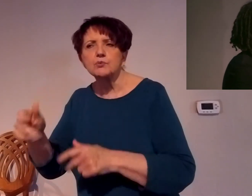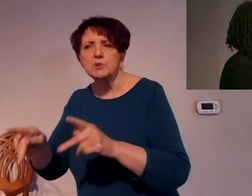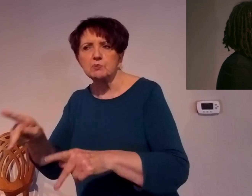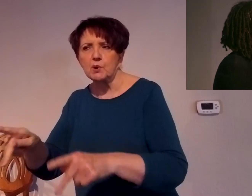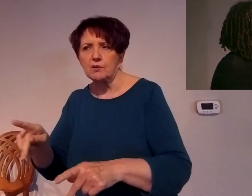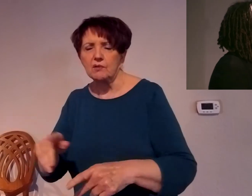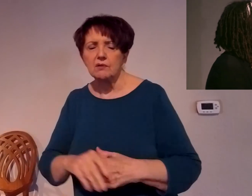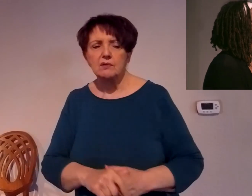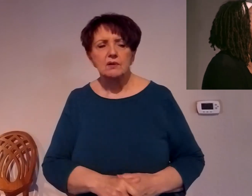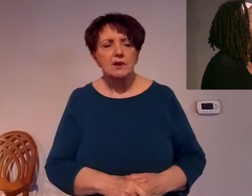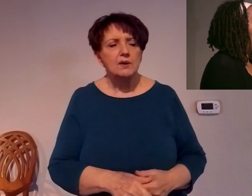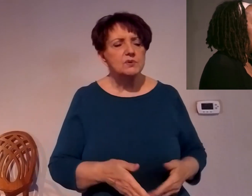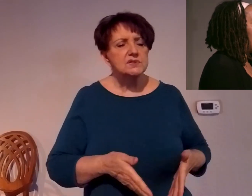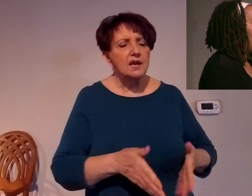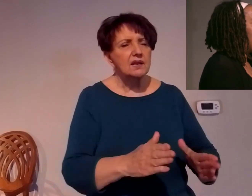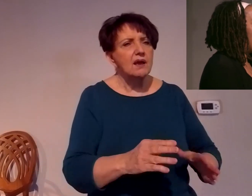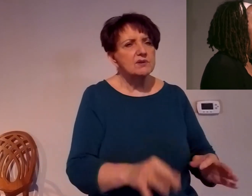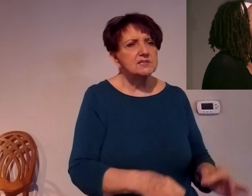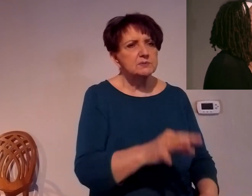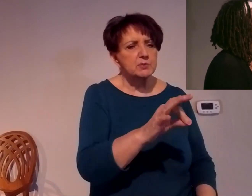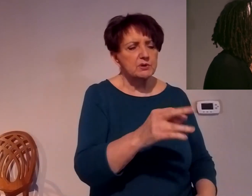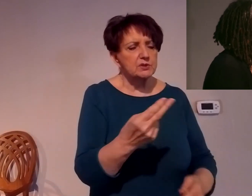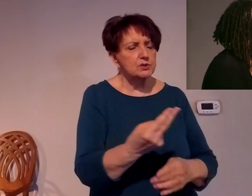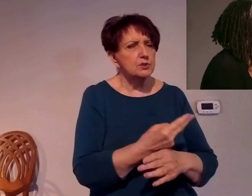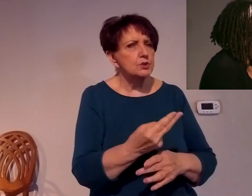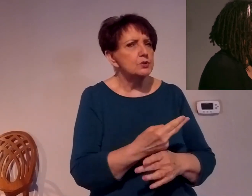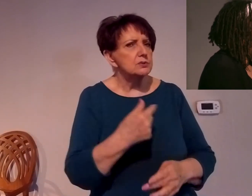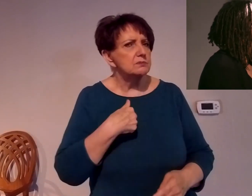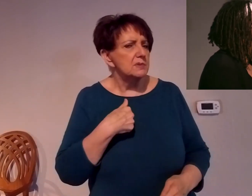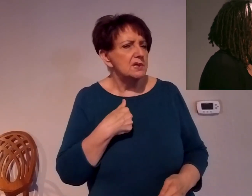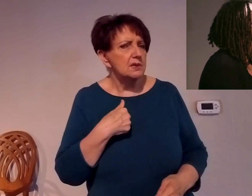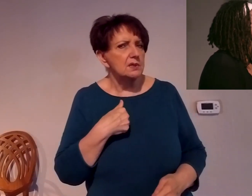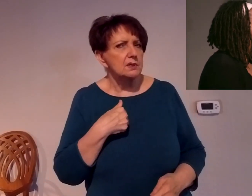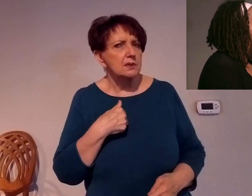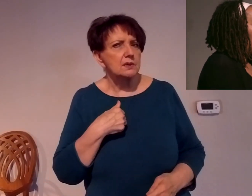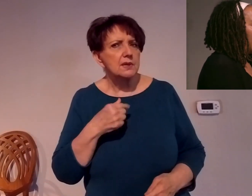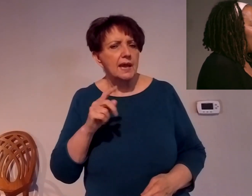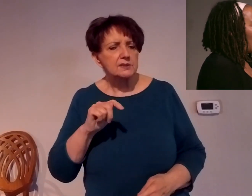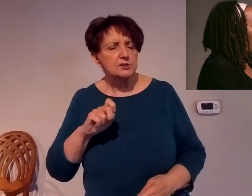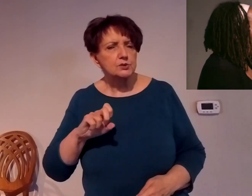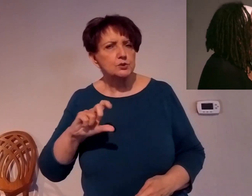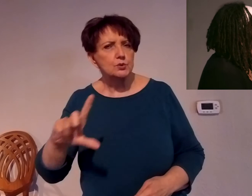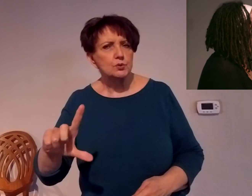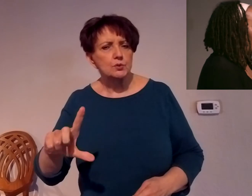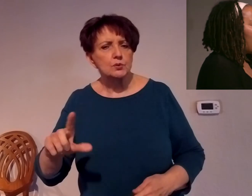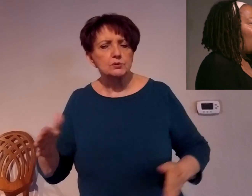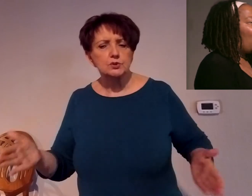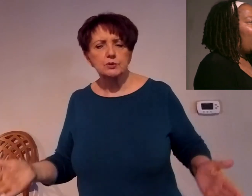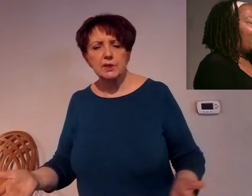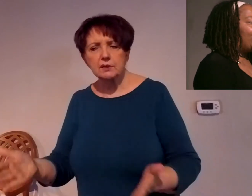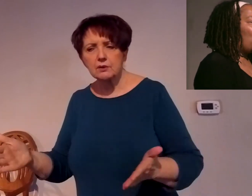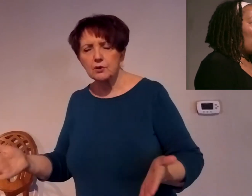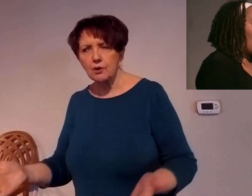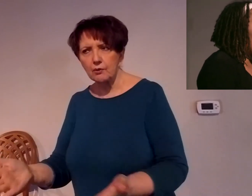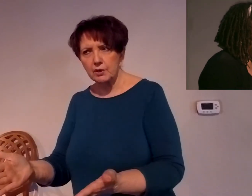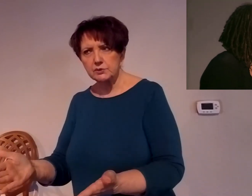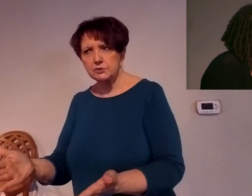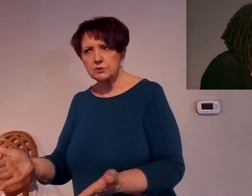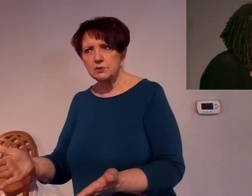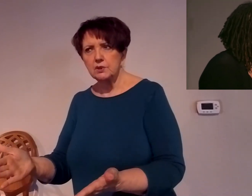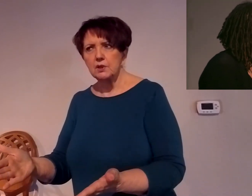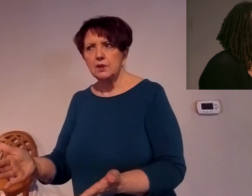to use me as an instrument of its action to encourage and